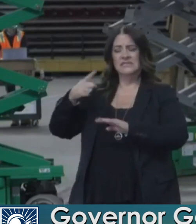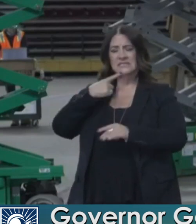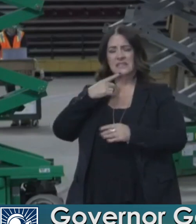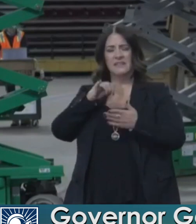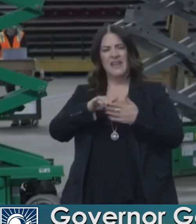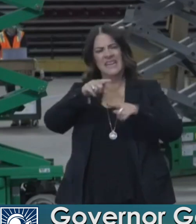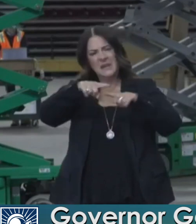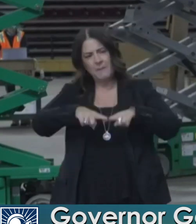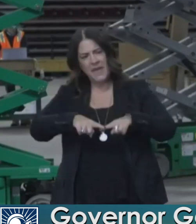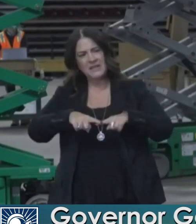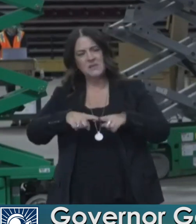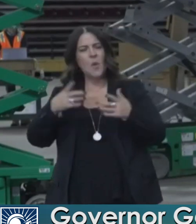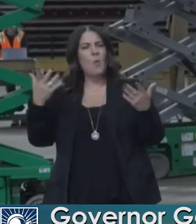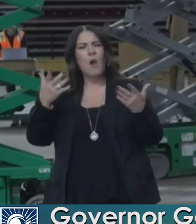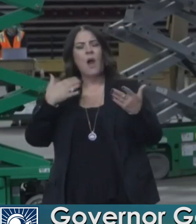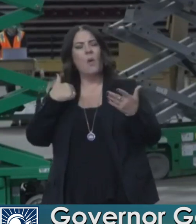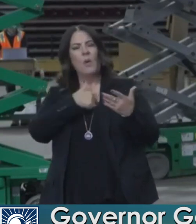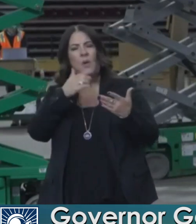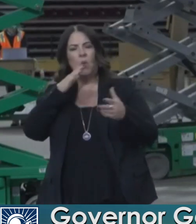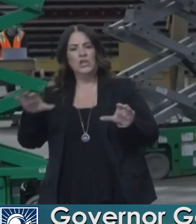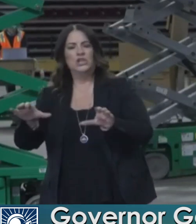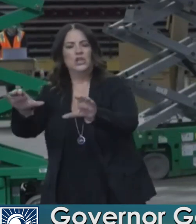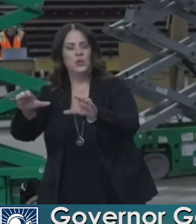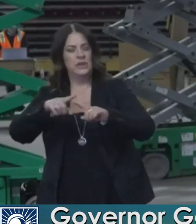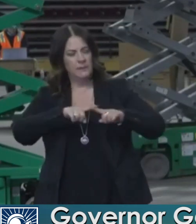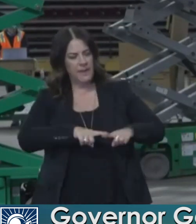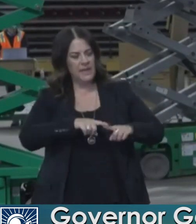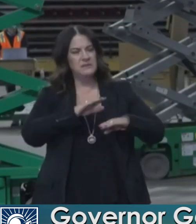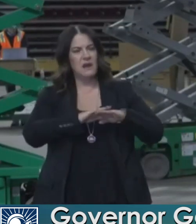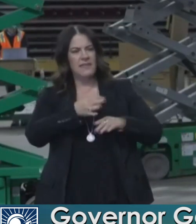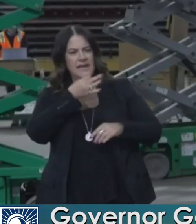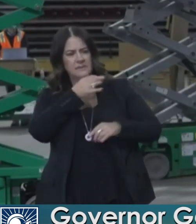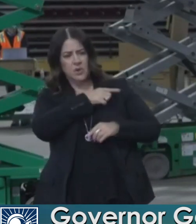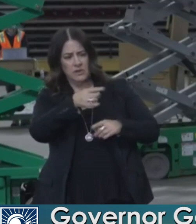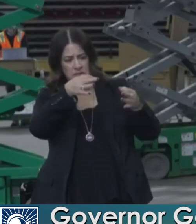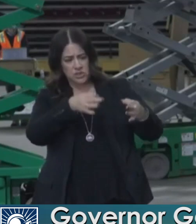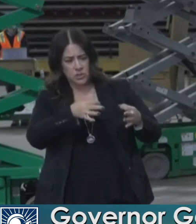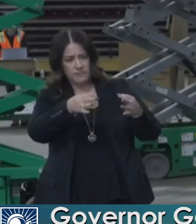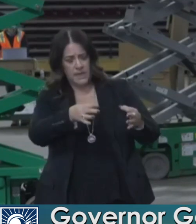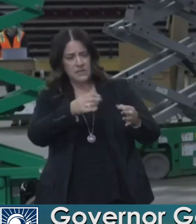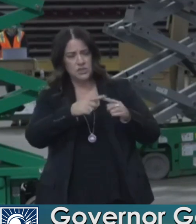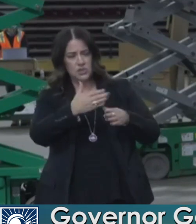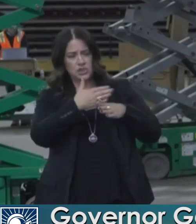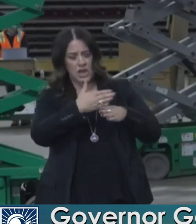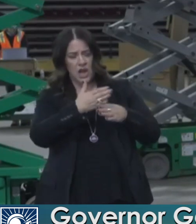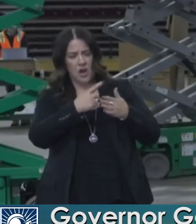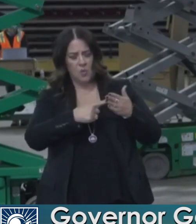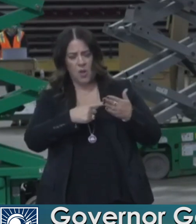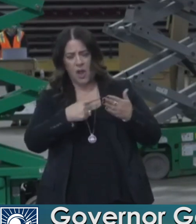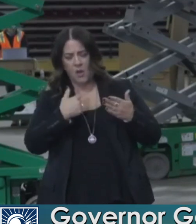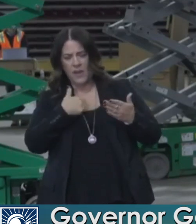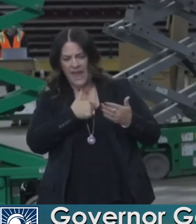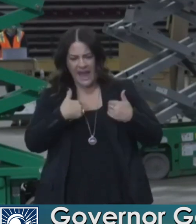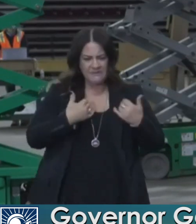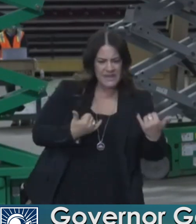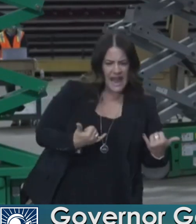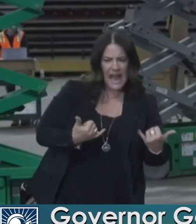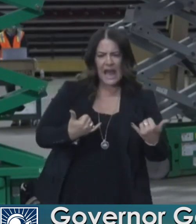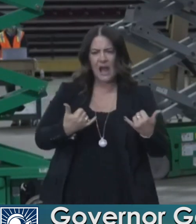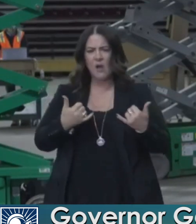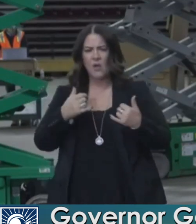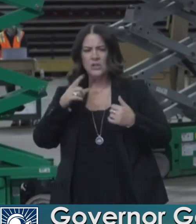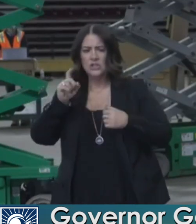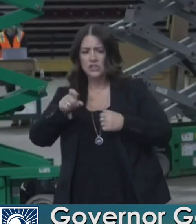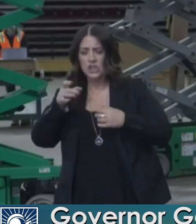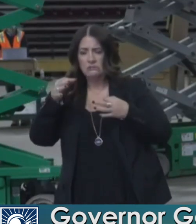facts on the ground, the experts and their opinions make the determination about schools